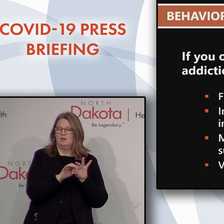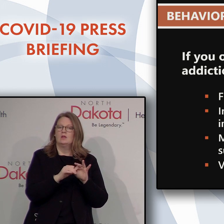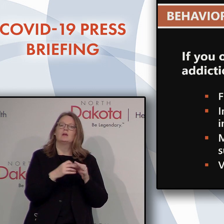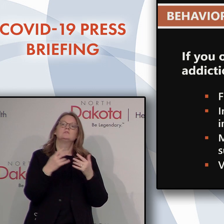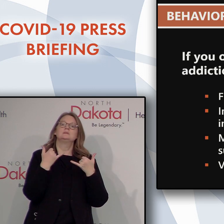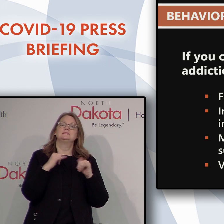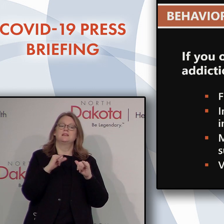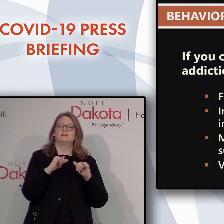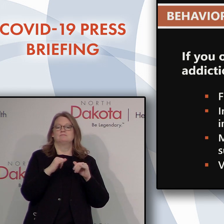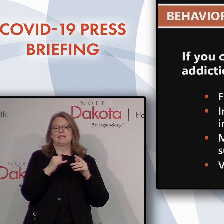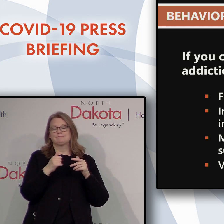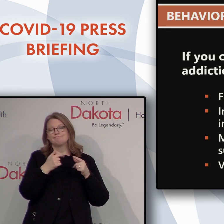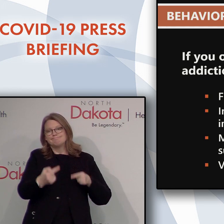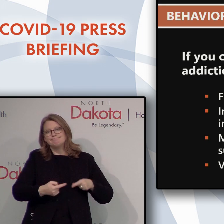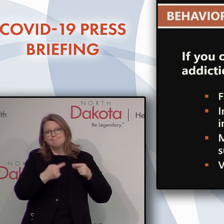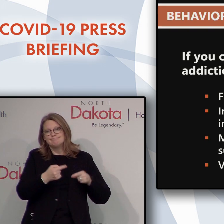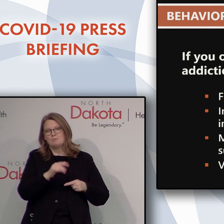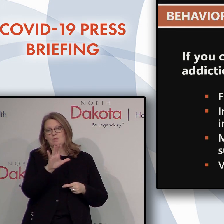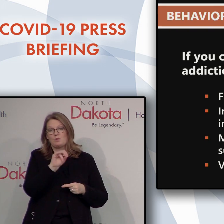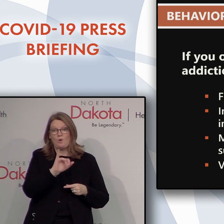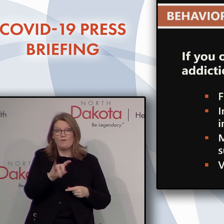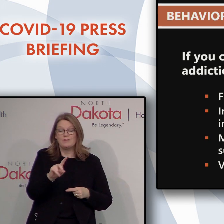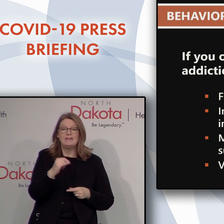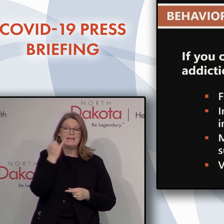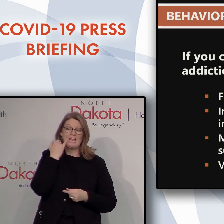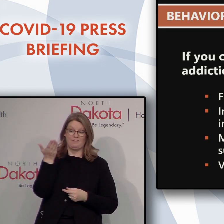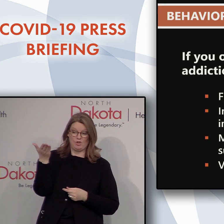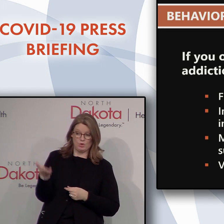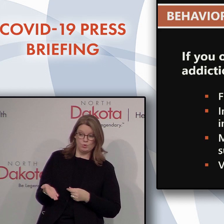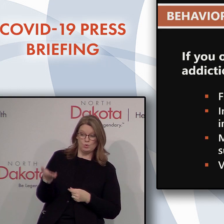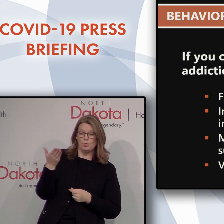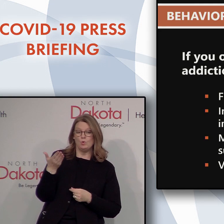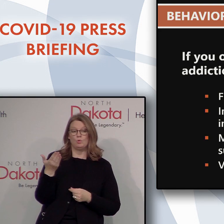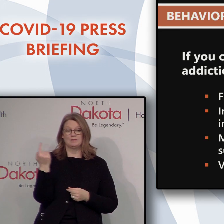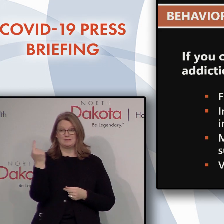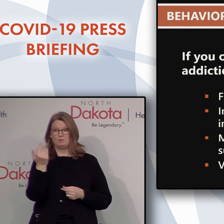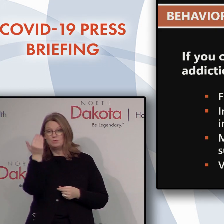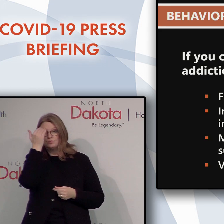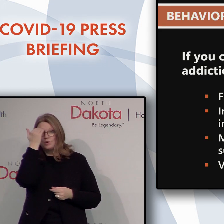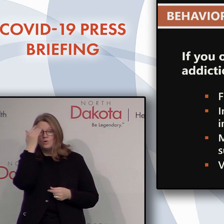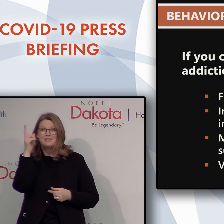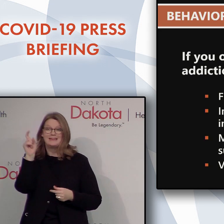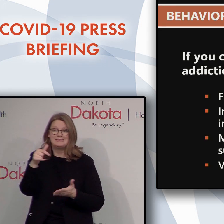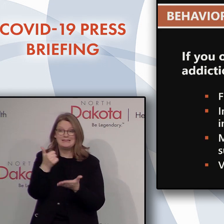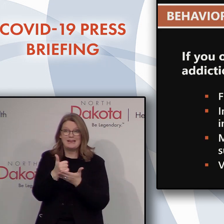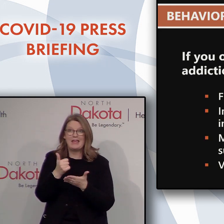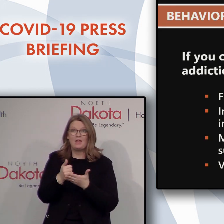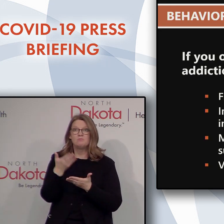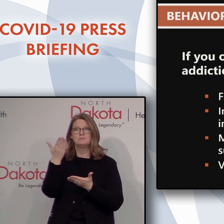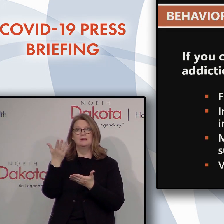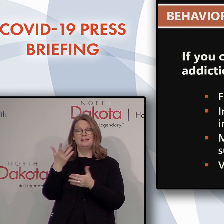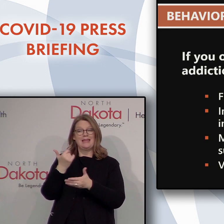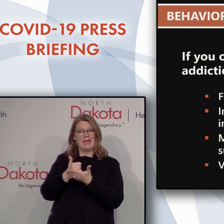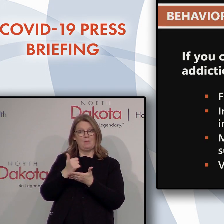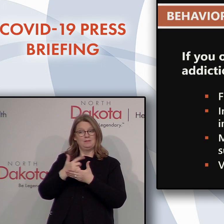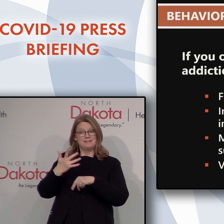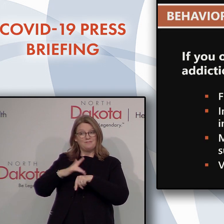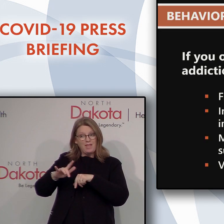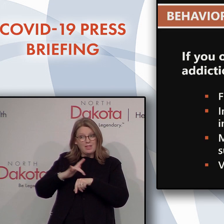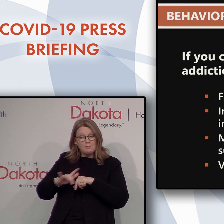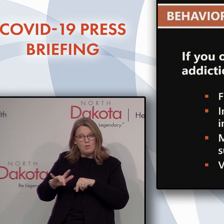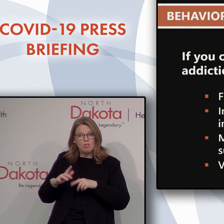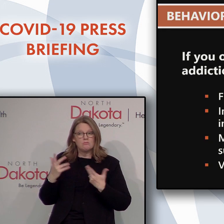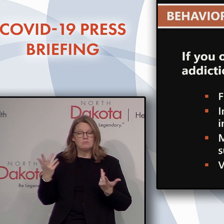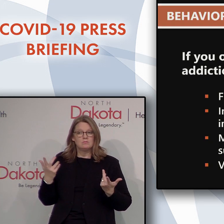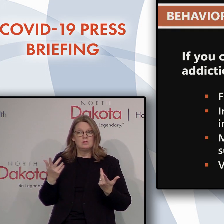COVID. But if you or someone you know is looking for addiction or mental health services, help is here. The